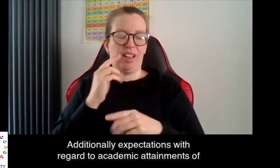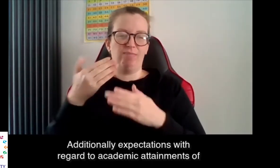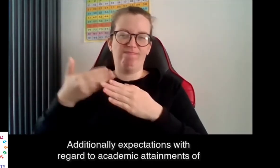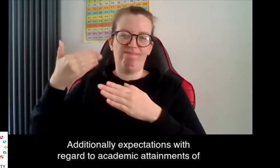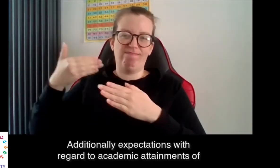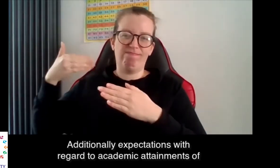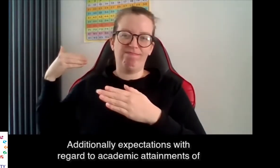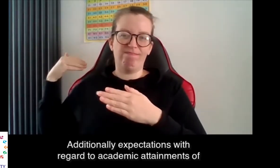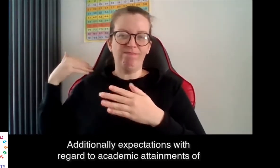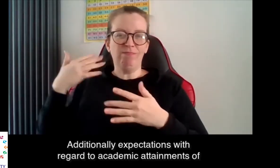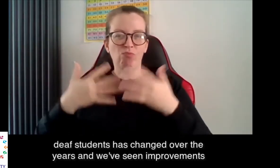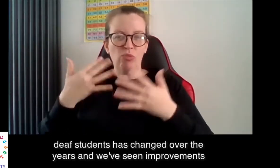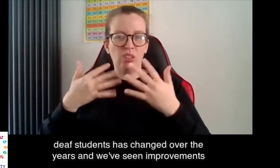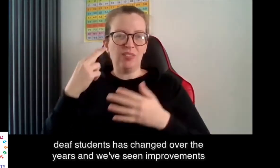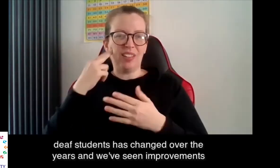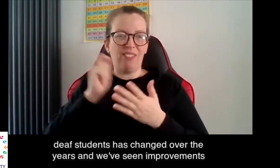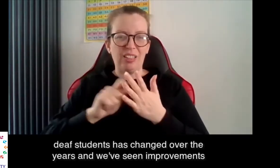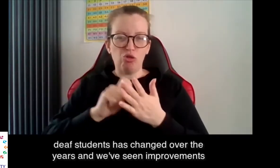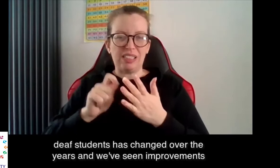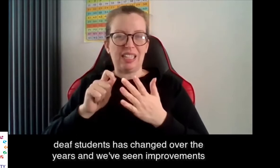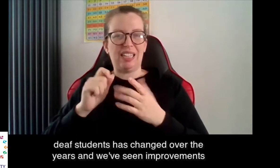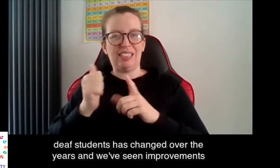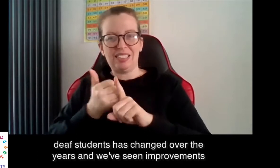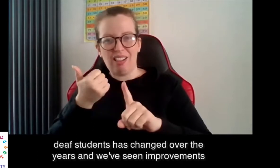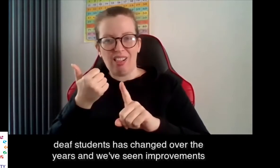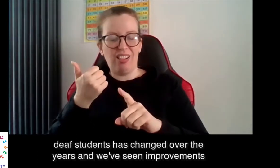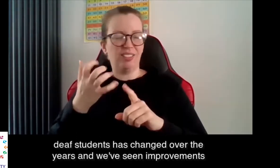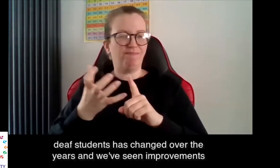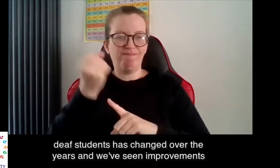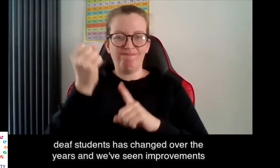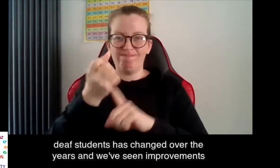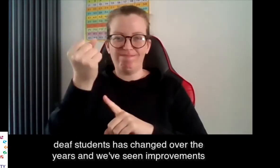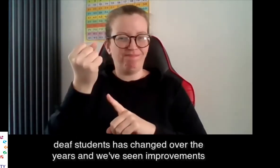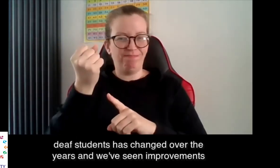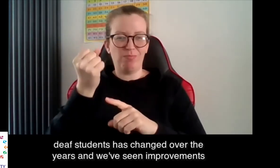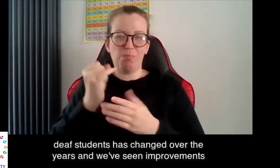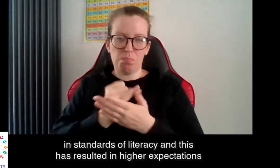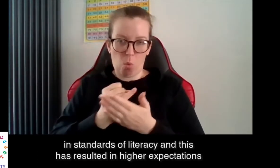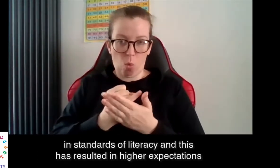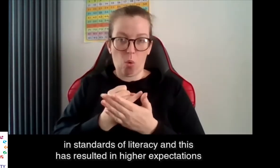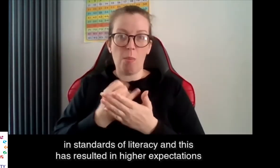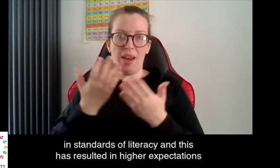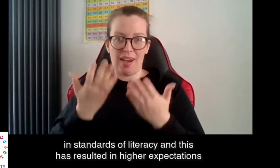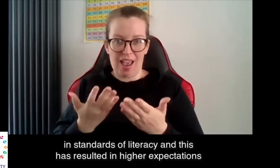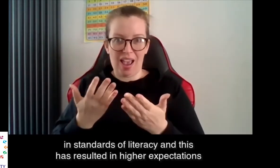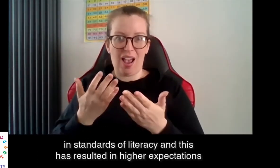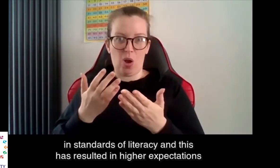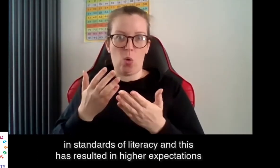academic attainments of deaf students has changed over the years, and we've seen improvements in standards of literacy, and this